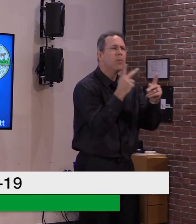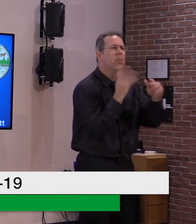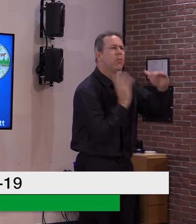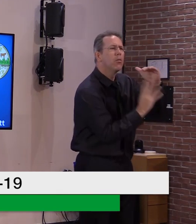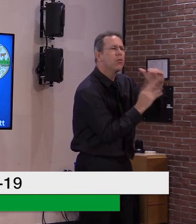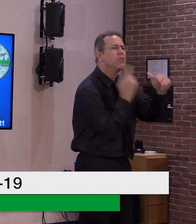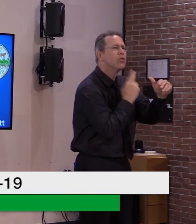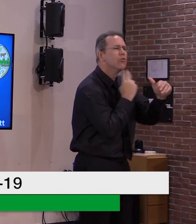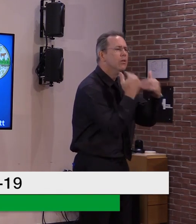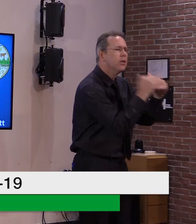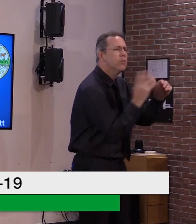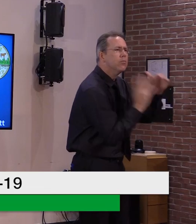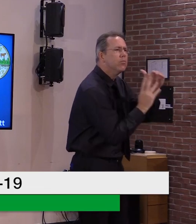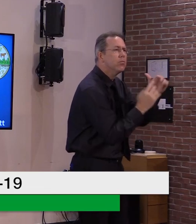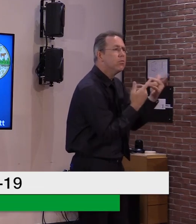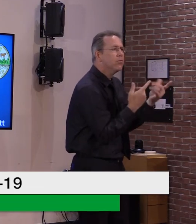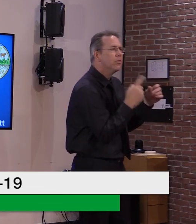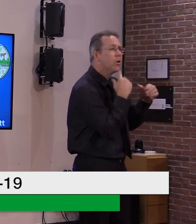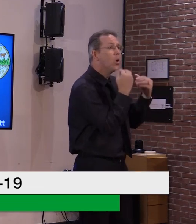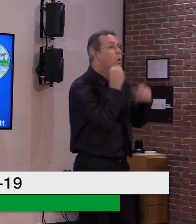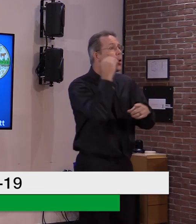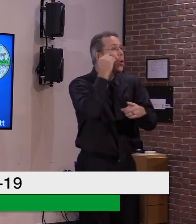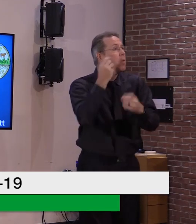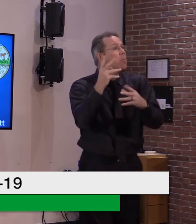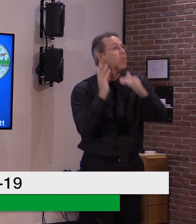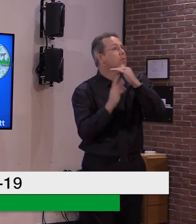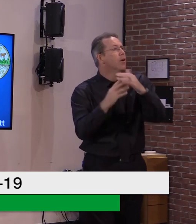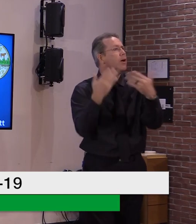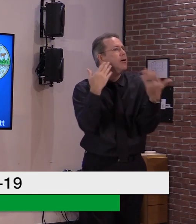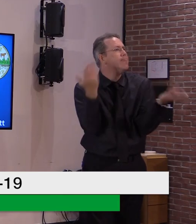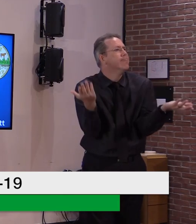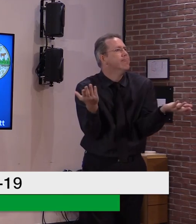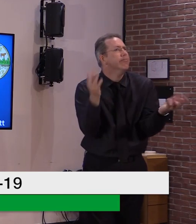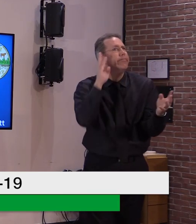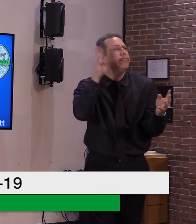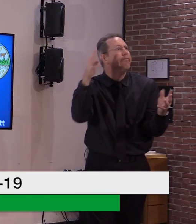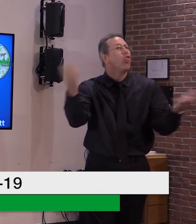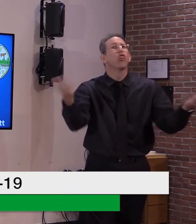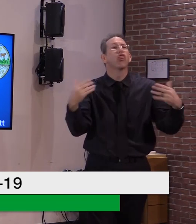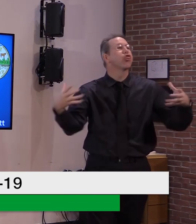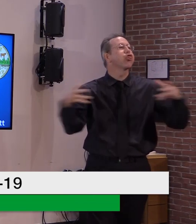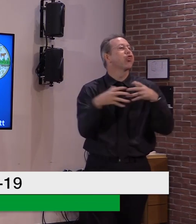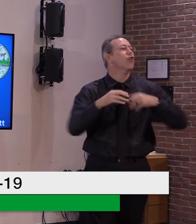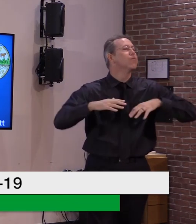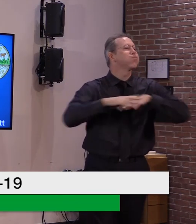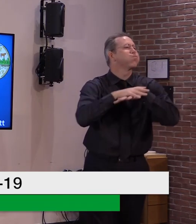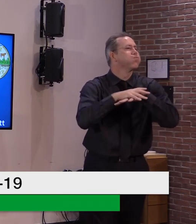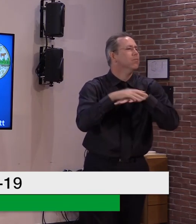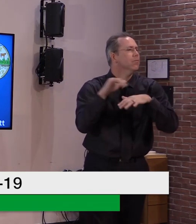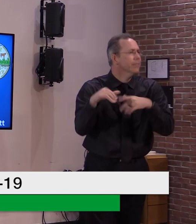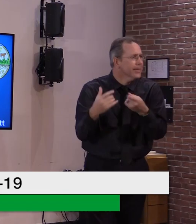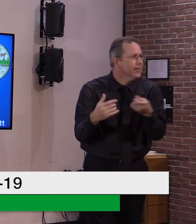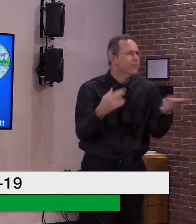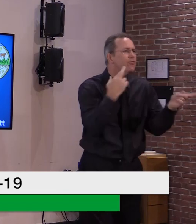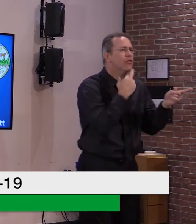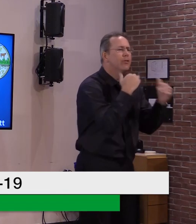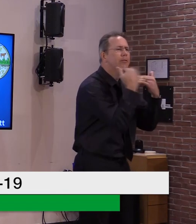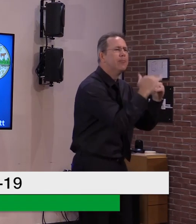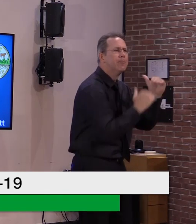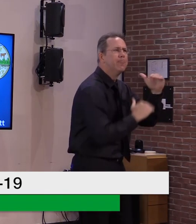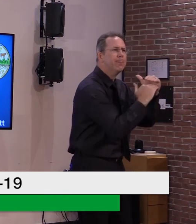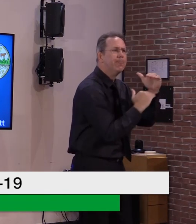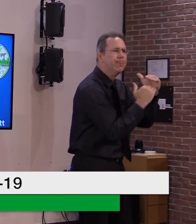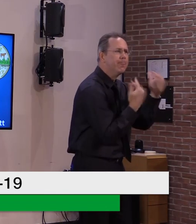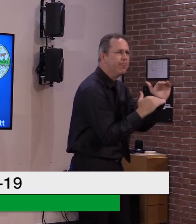nine of your friends and go to a restaurant so i thought it was a bit unfair in many respects and didn't really dig into what we do here in